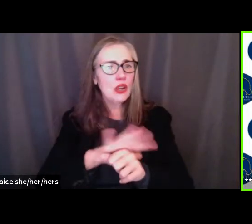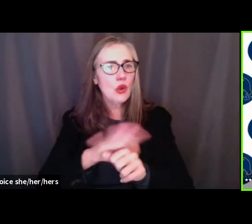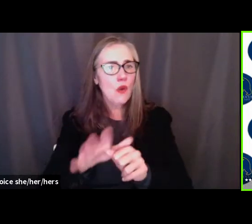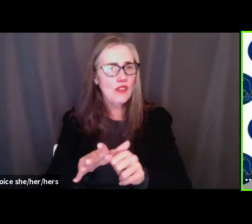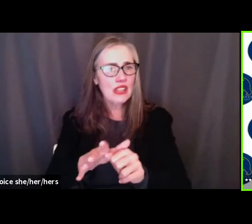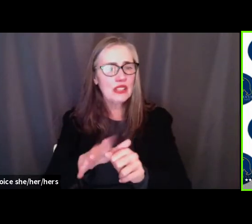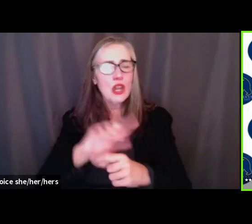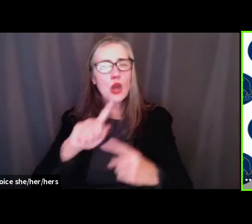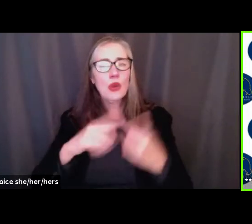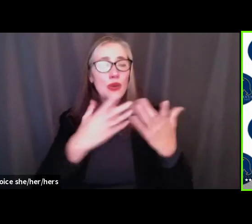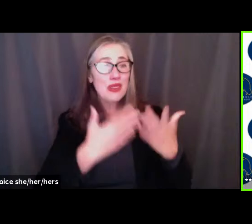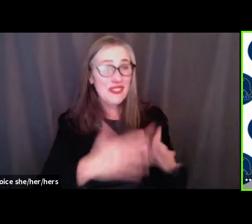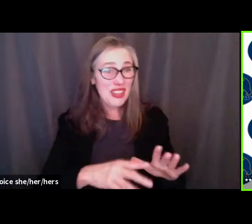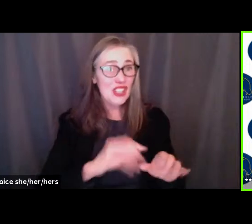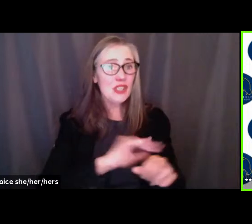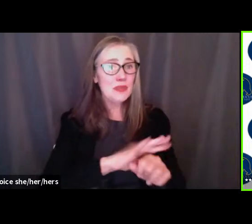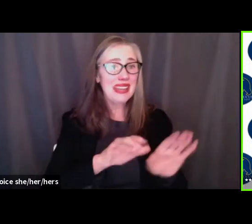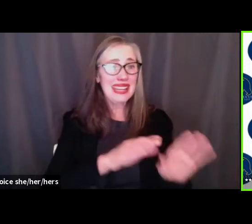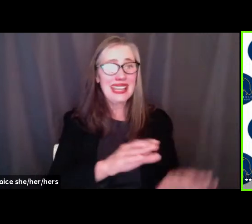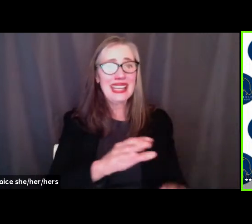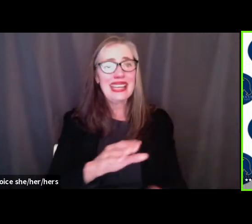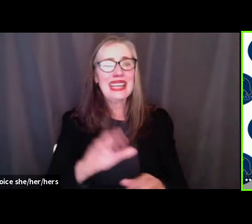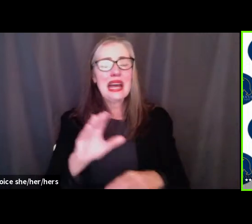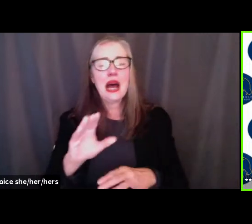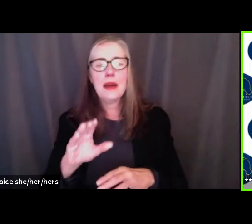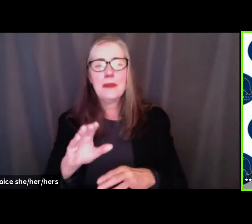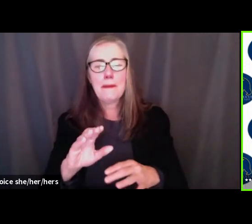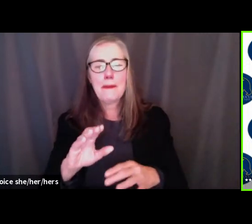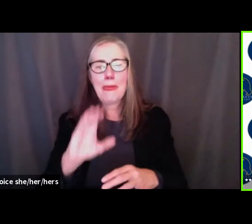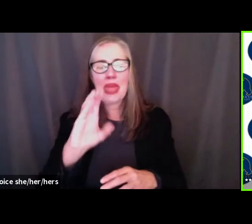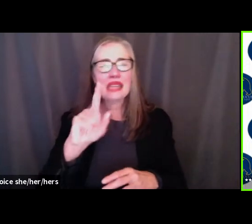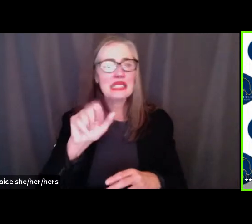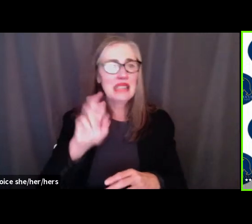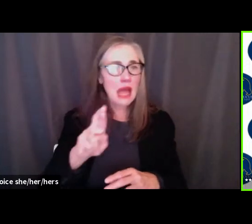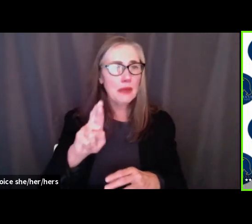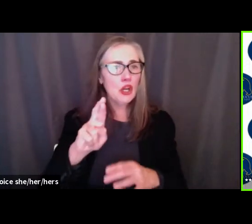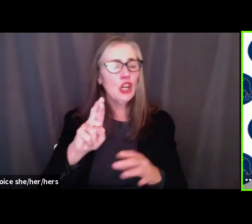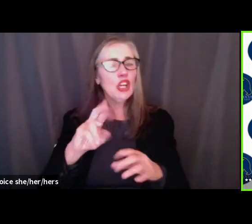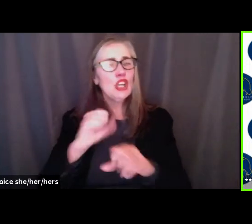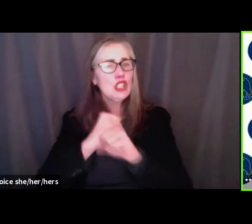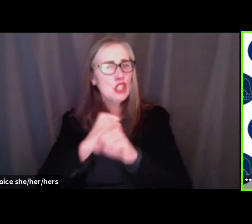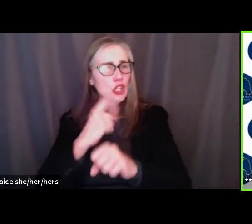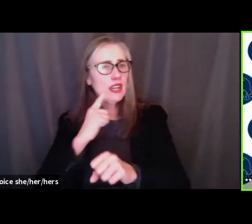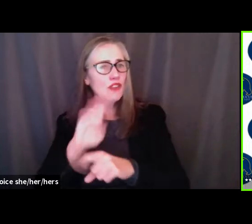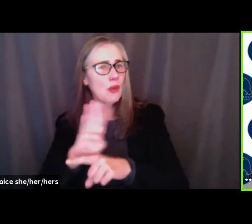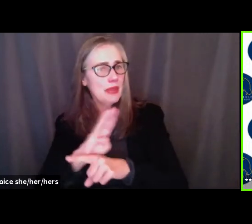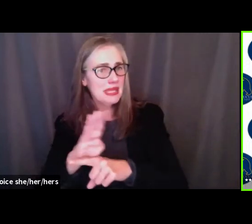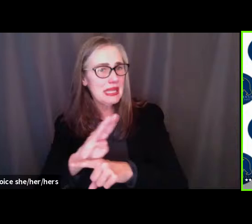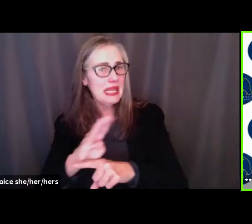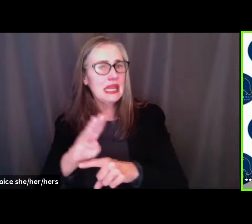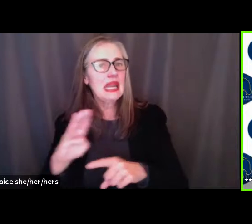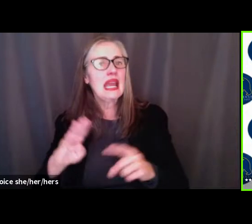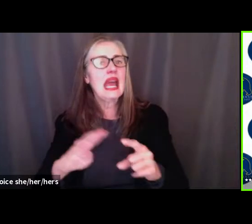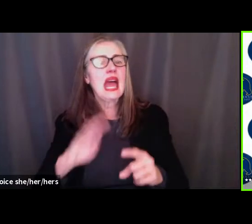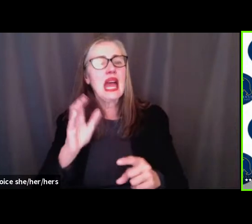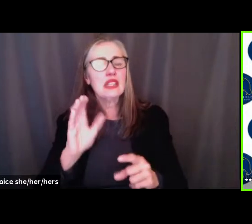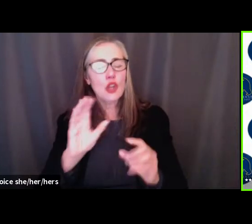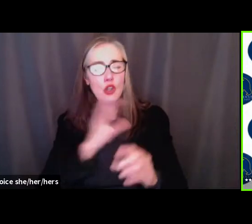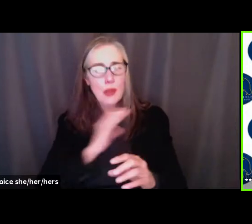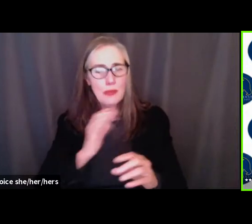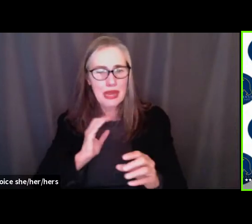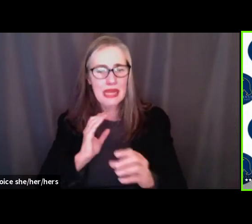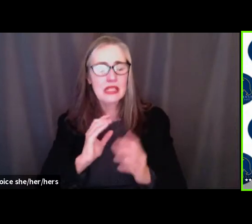of the pandemic, cybersecurity for business, and more. Committees also reported on the platform, communications, and